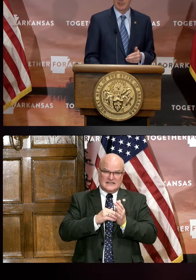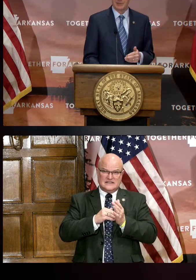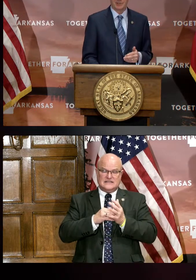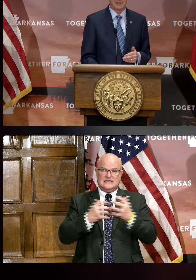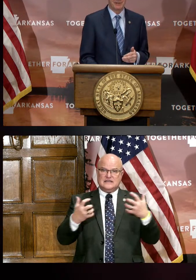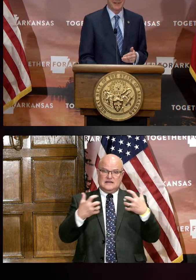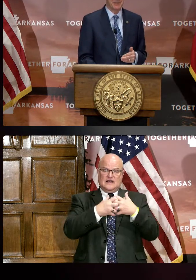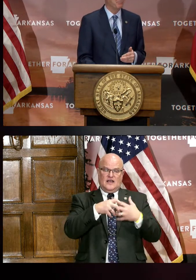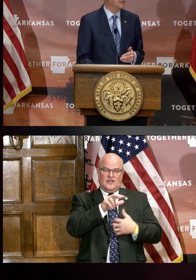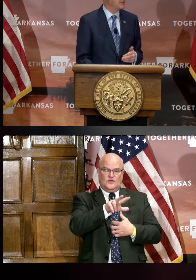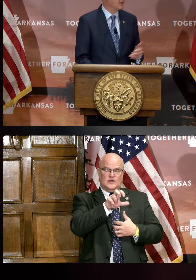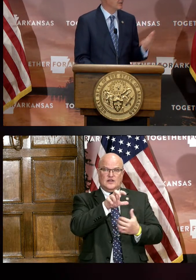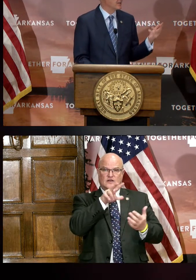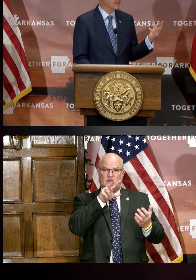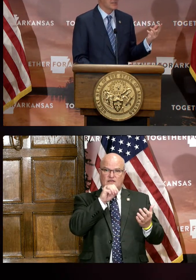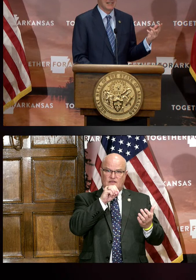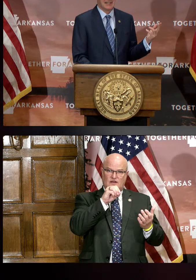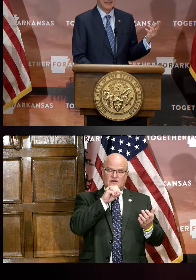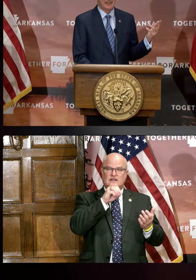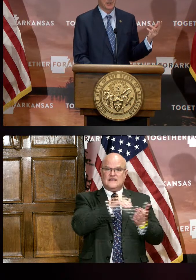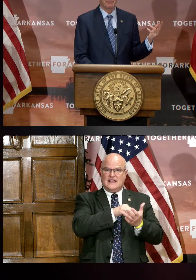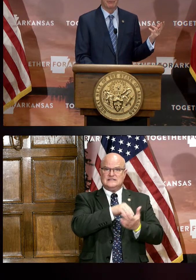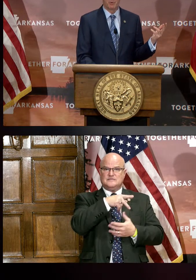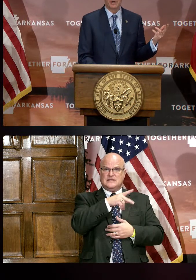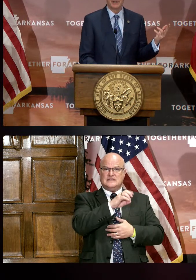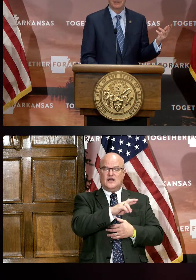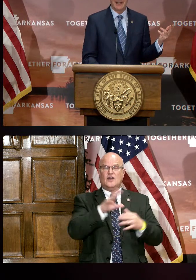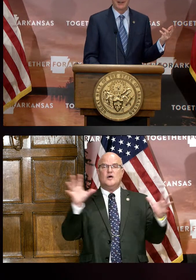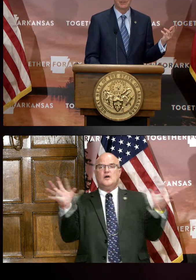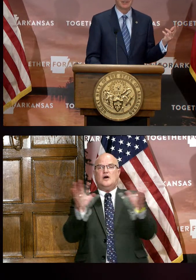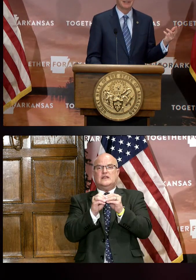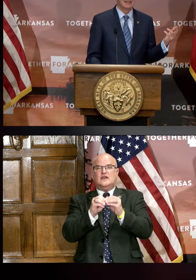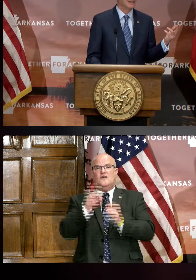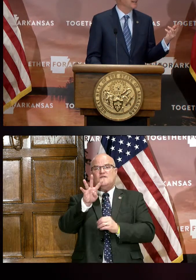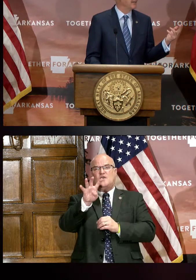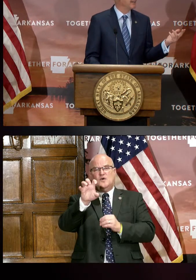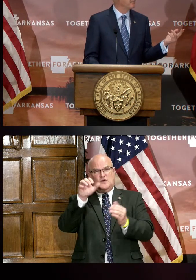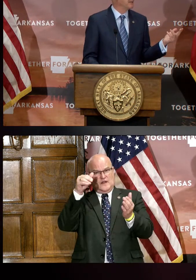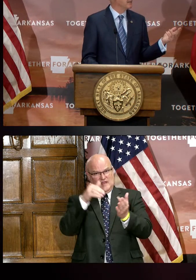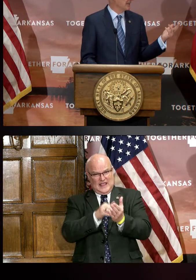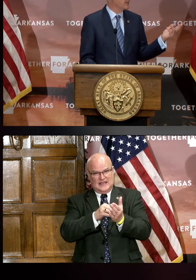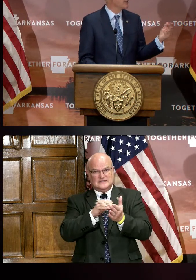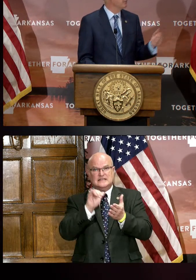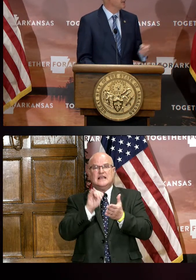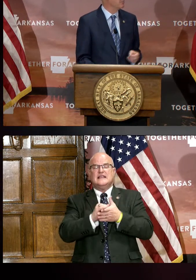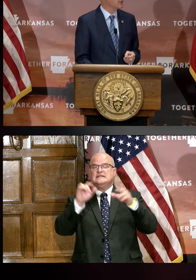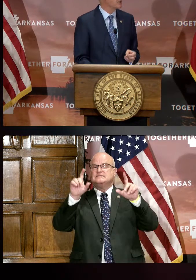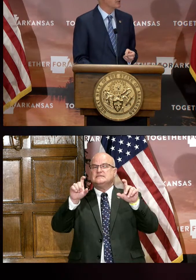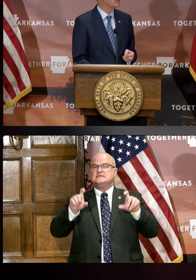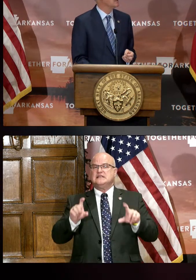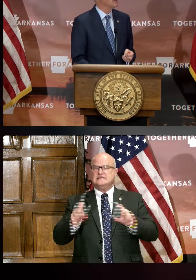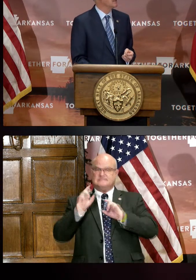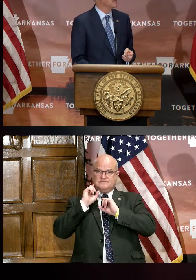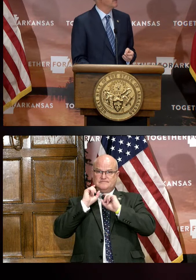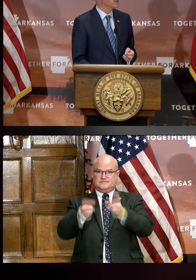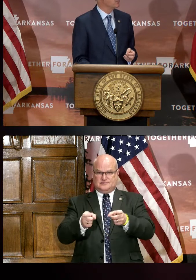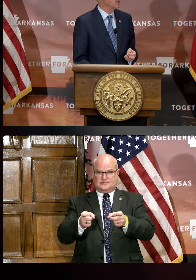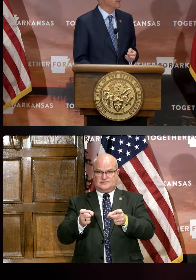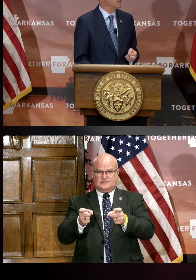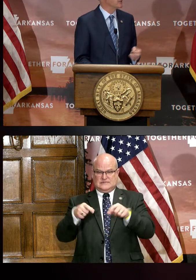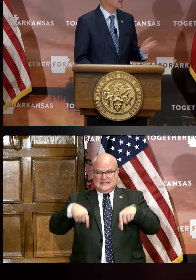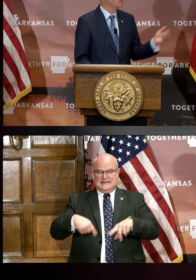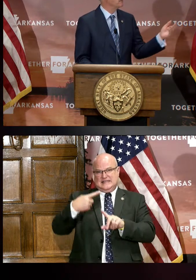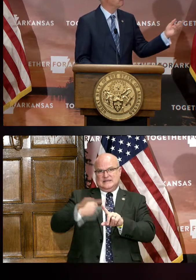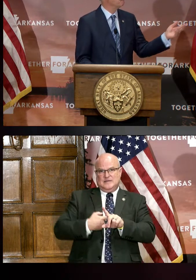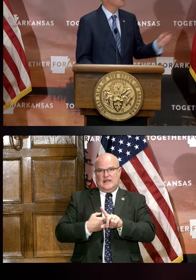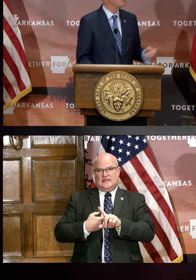with 330,000 PCR tests, that's over 400,000 tests have been administered this month